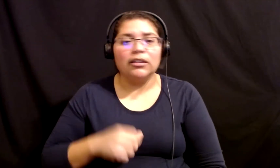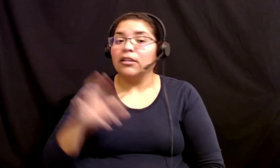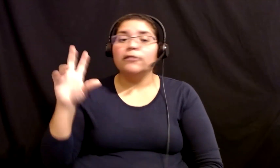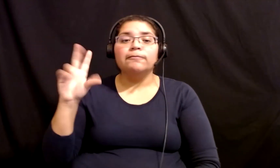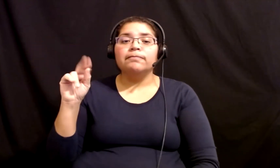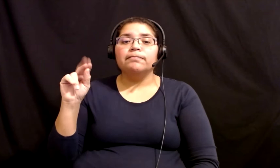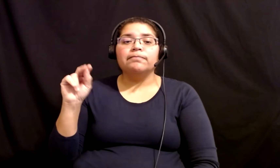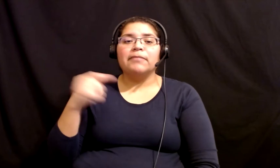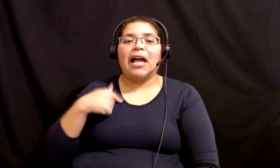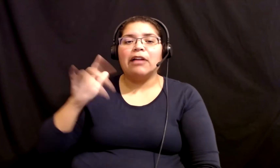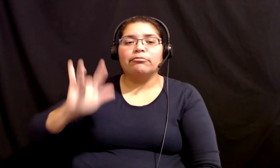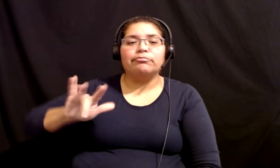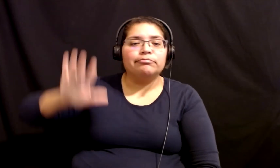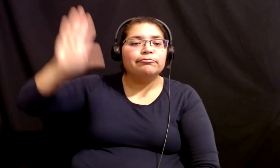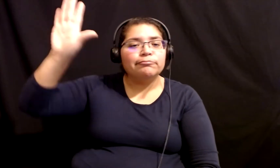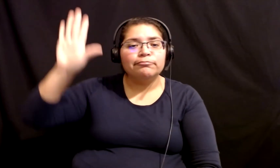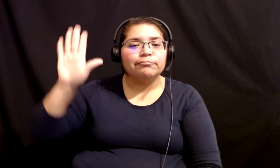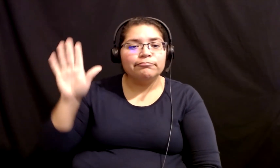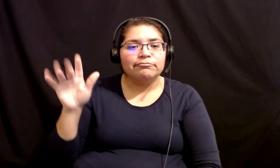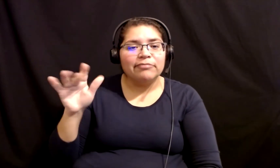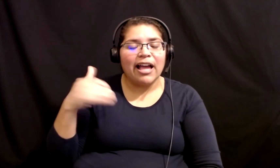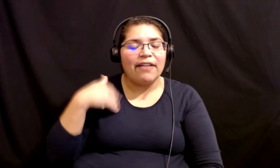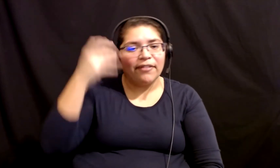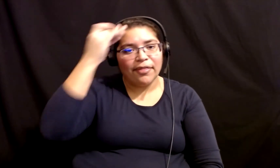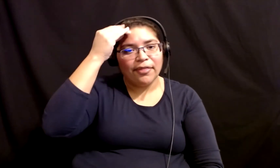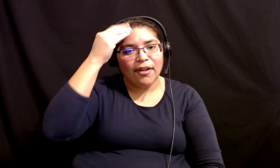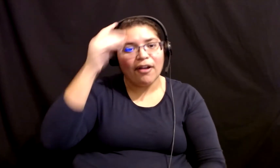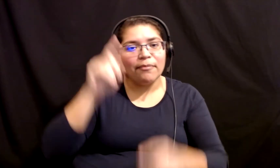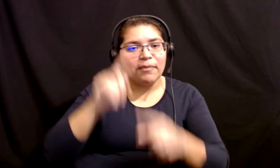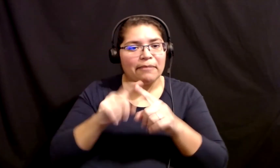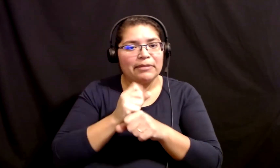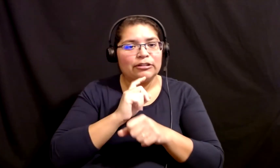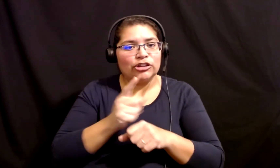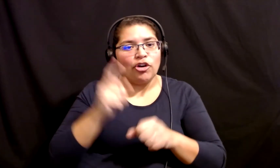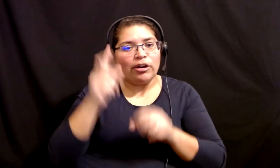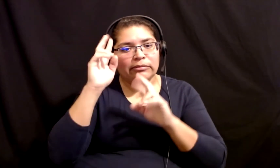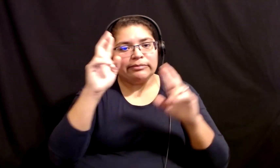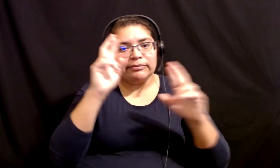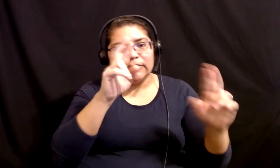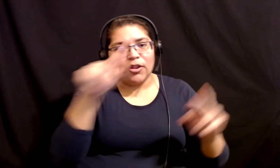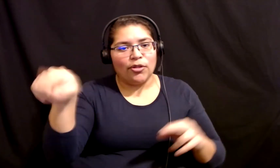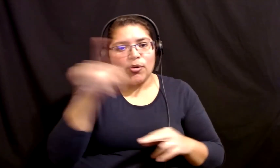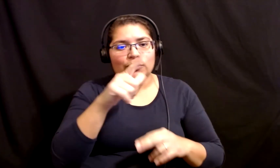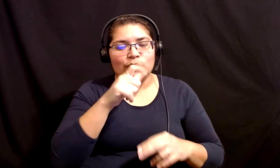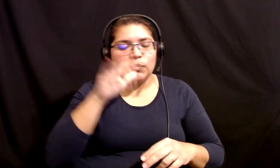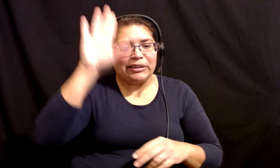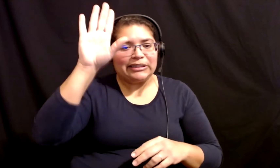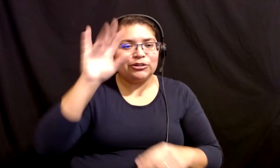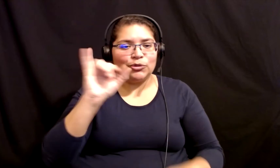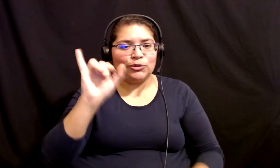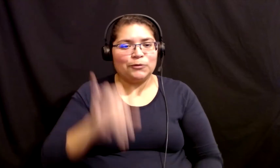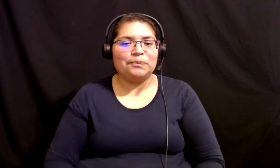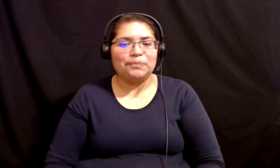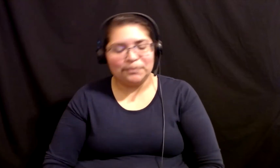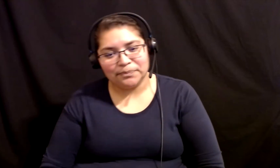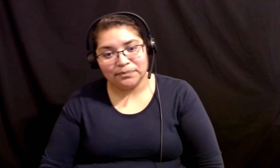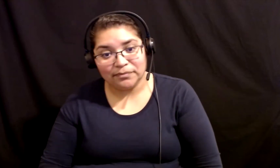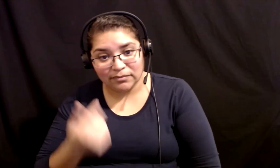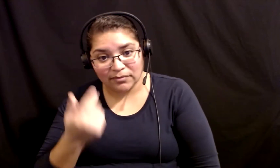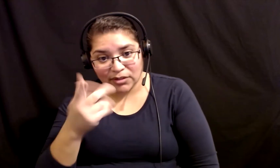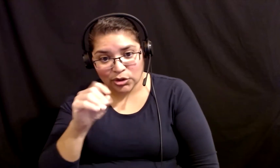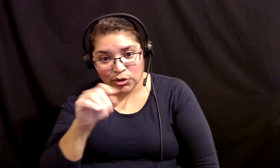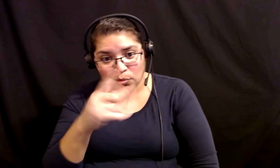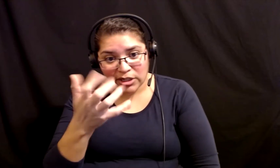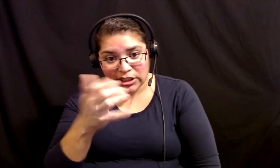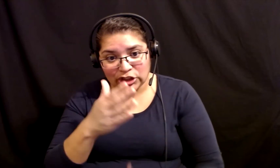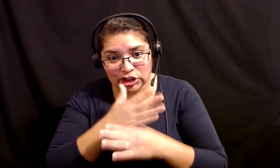No, I just raised my hand. I had a thought, but wanted to make sure I was respectful of those that had raised their hands. Sure, do you want to share that